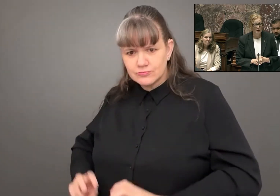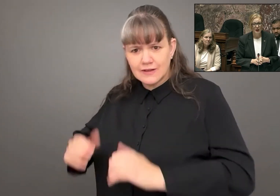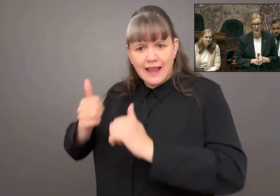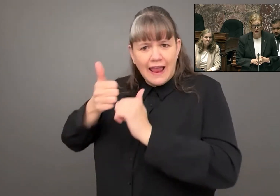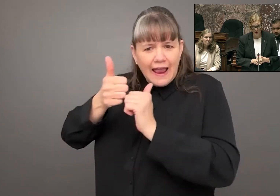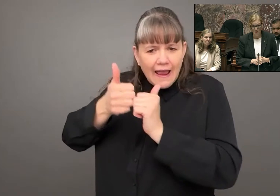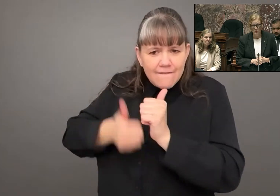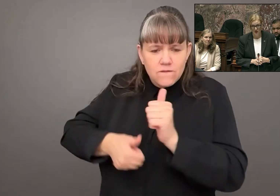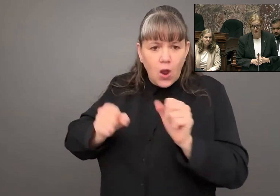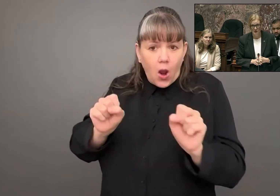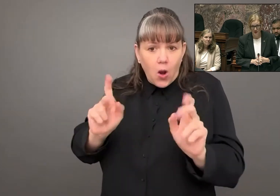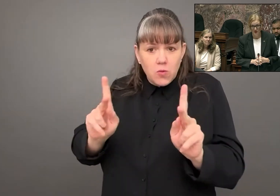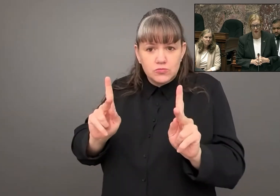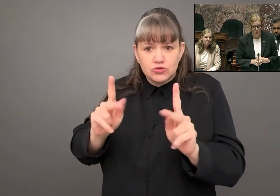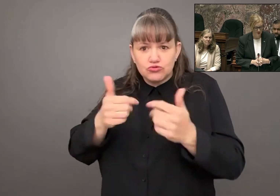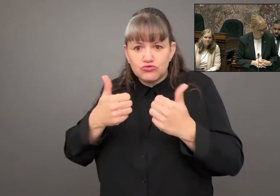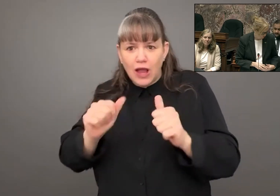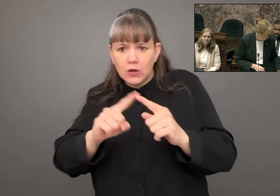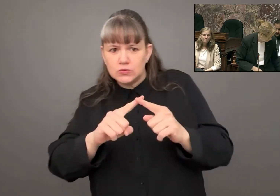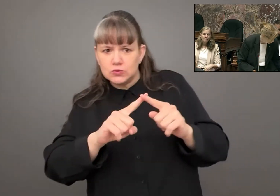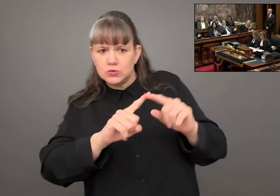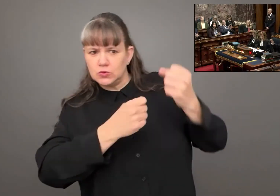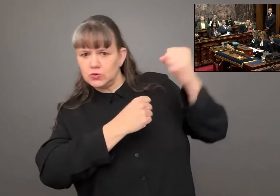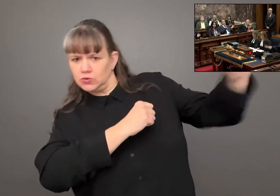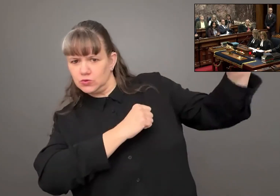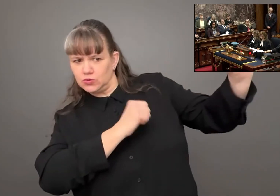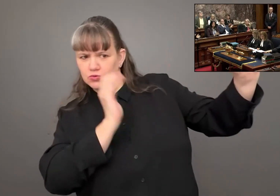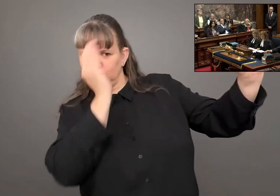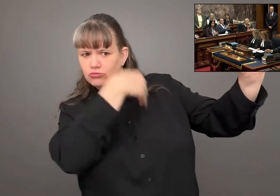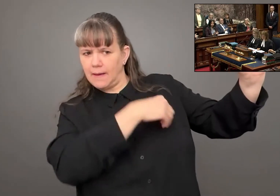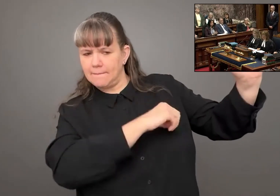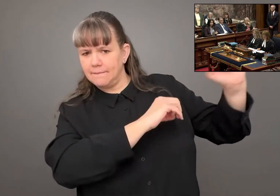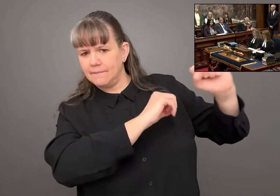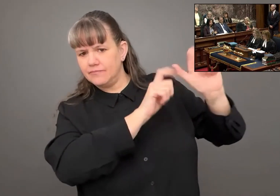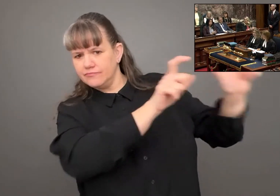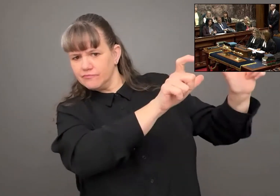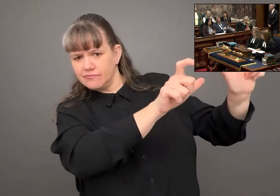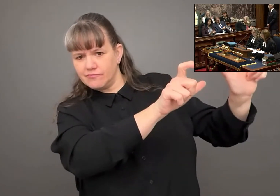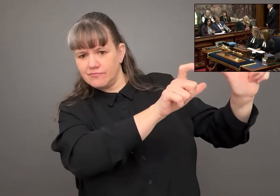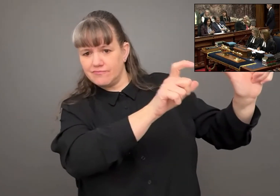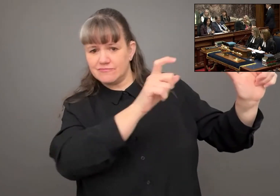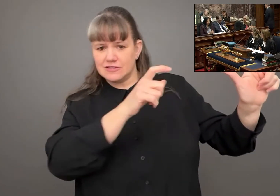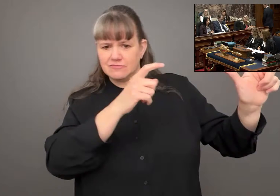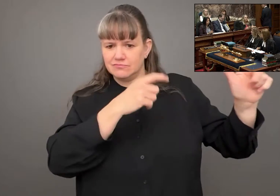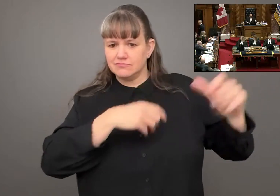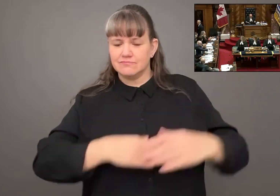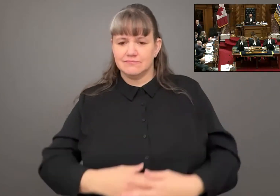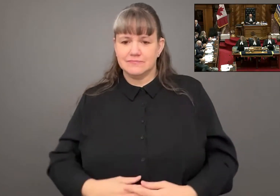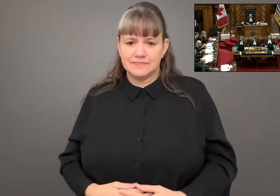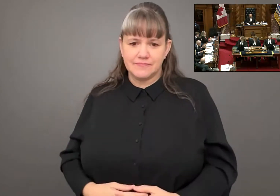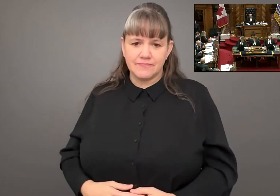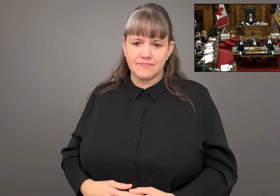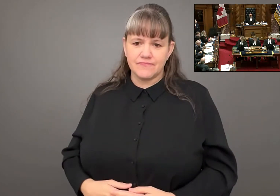Speaker, as opposed to the other side of the House. The bell ends the question period.